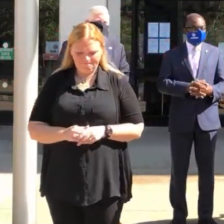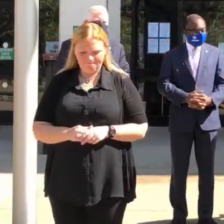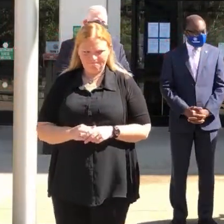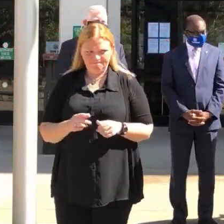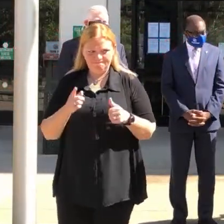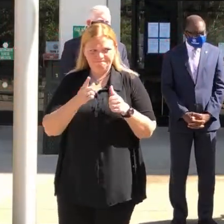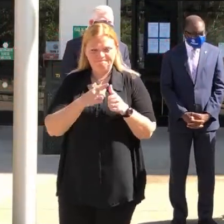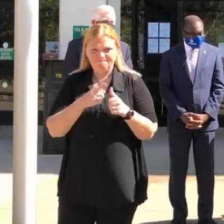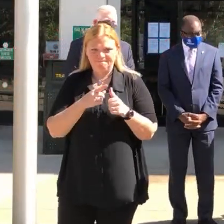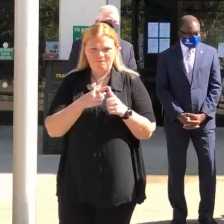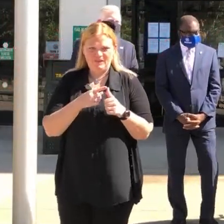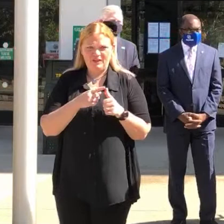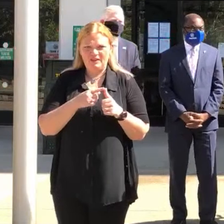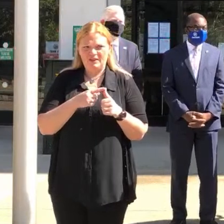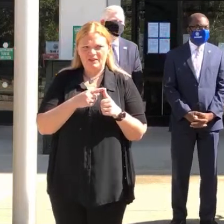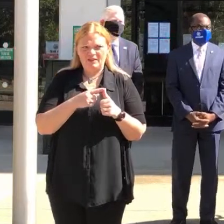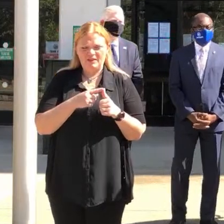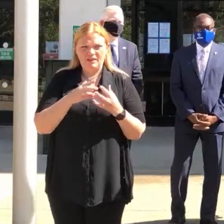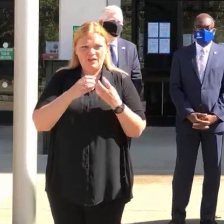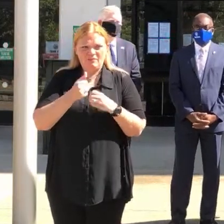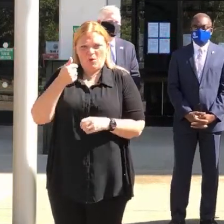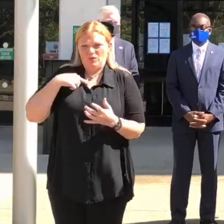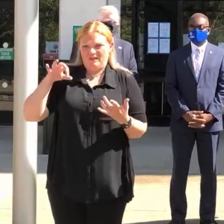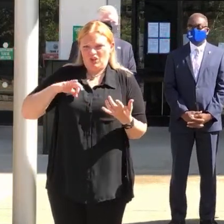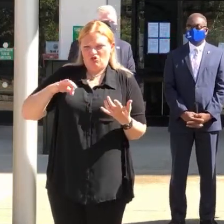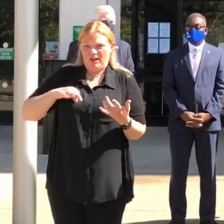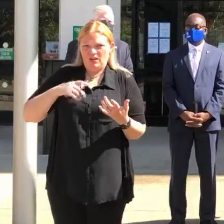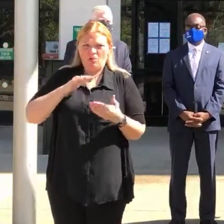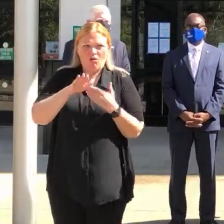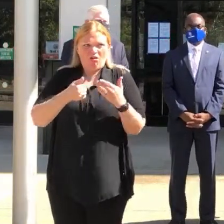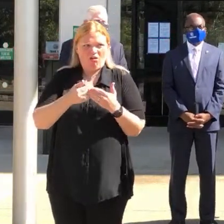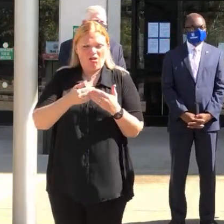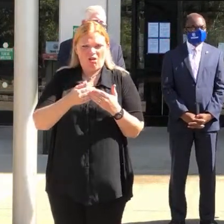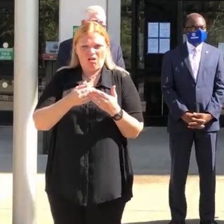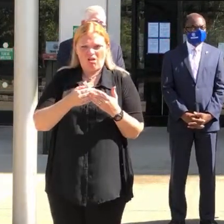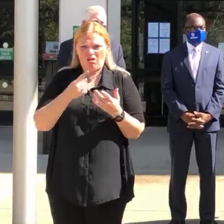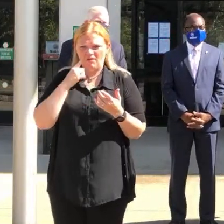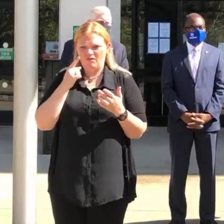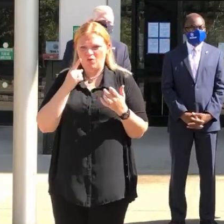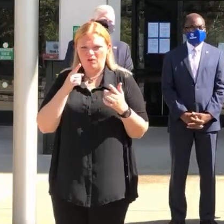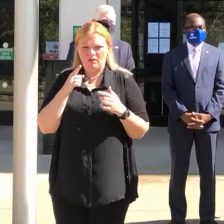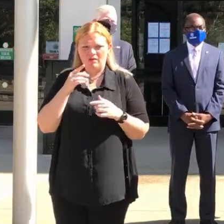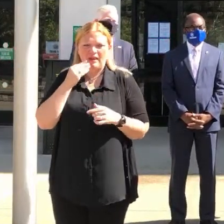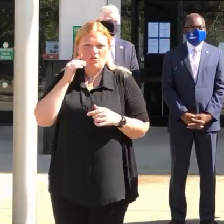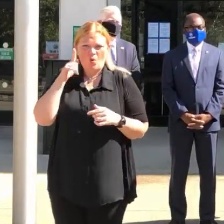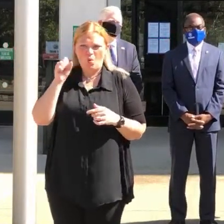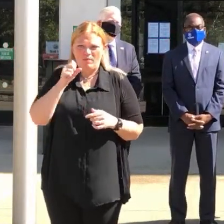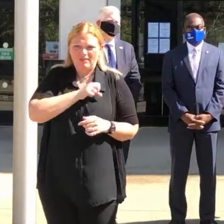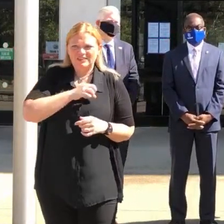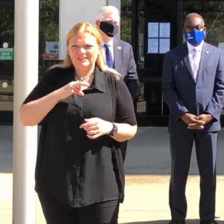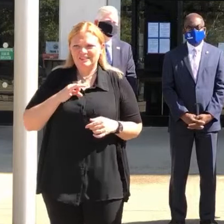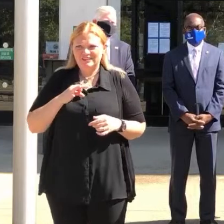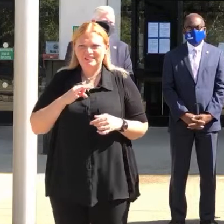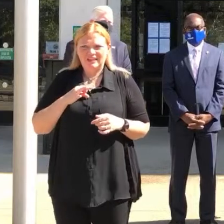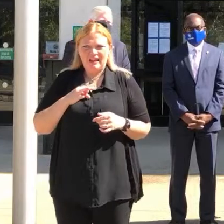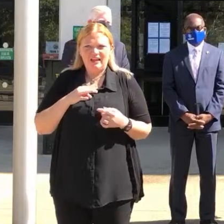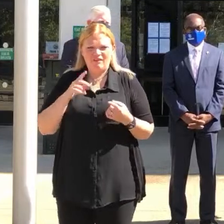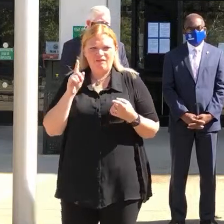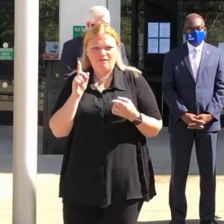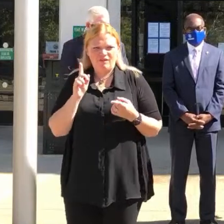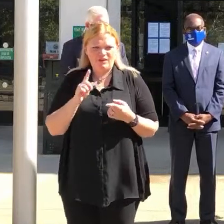First of all, I've got to give most of the credit, if not all the credit, at least from the Homeless Alliance's staff, to Kex and Ma,